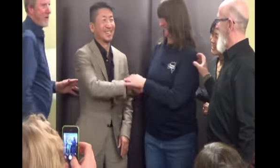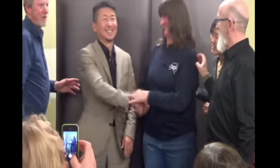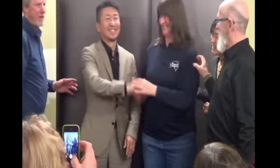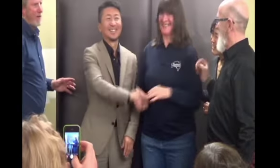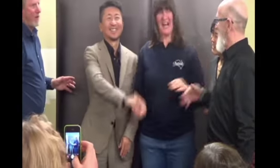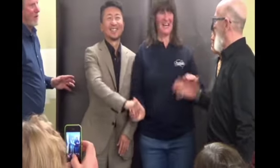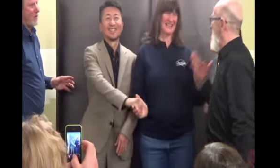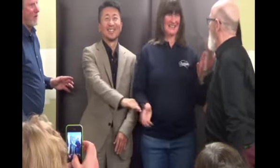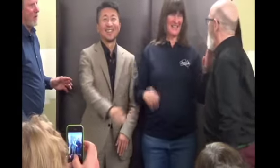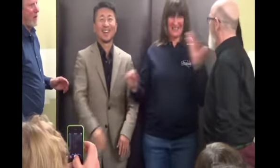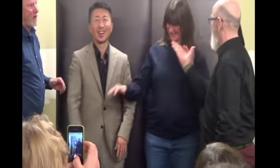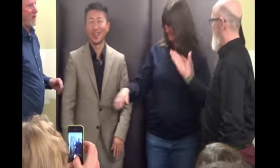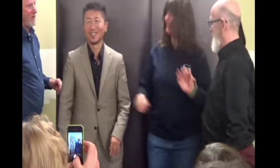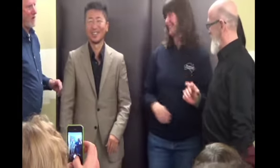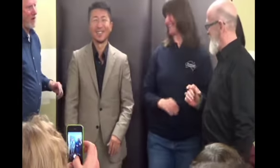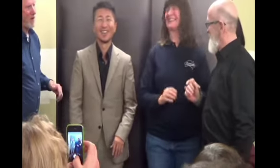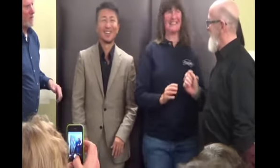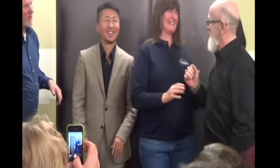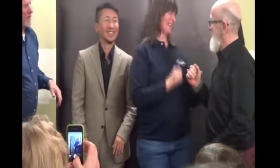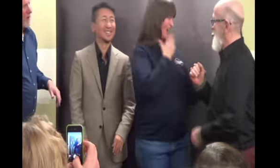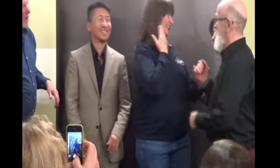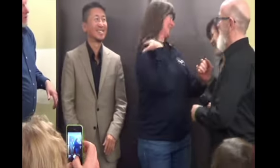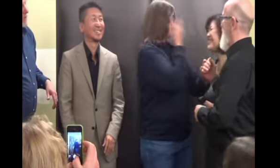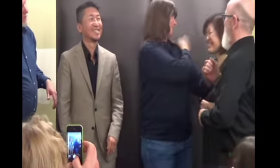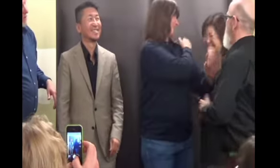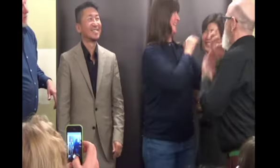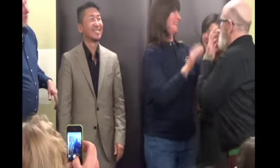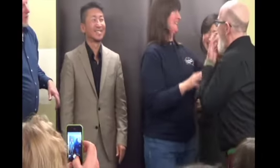Thank you. Hello. Thank you very much, Nobu.